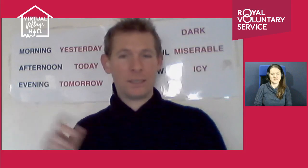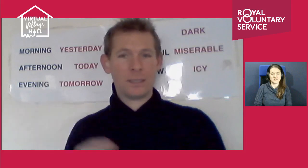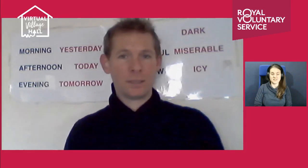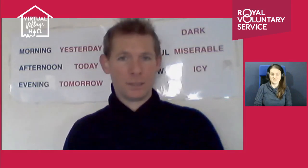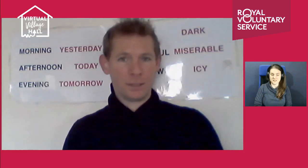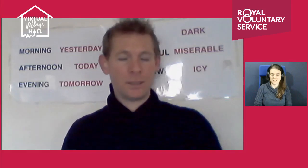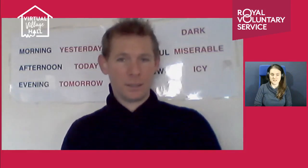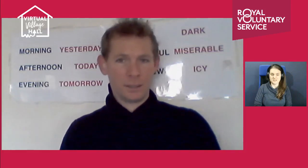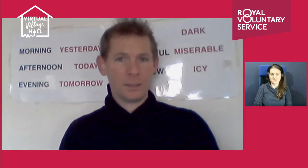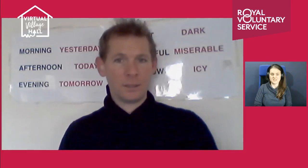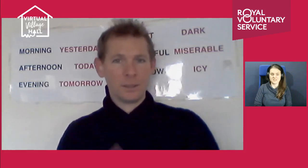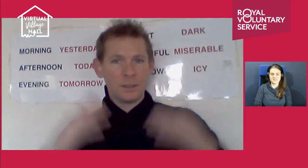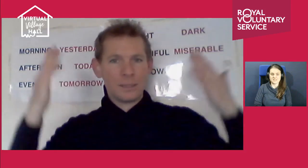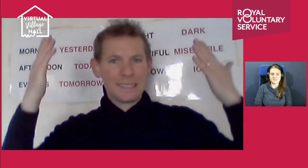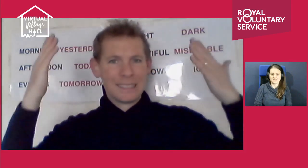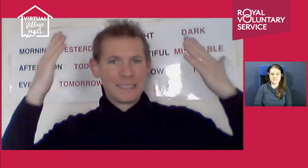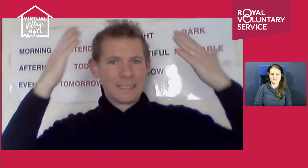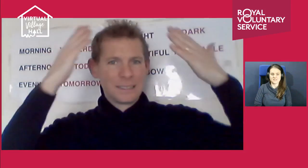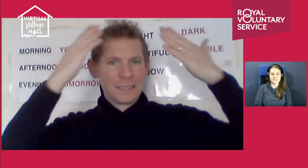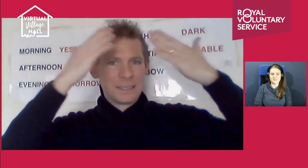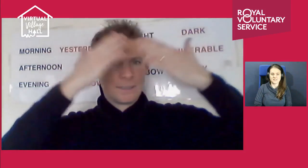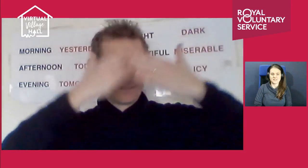Okay, and now evening,